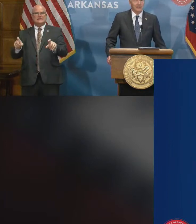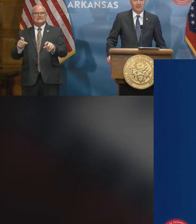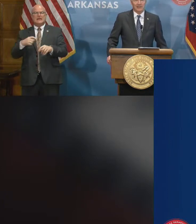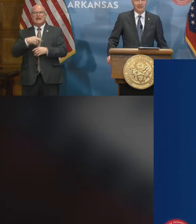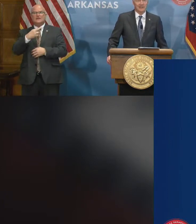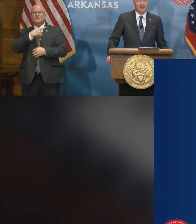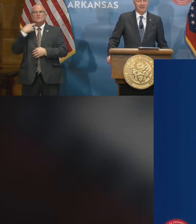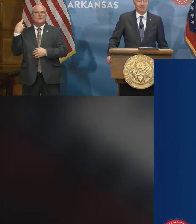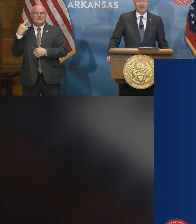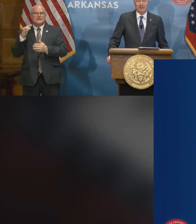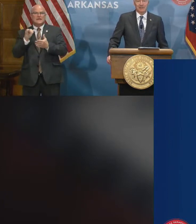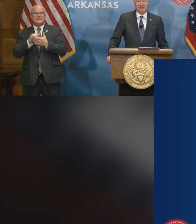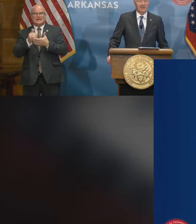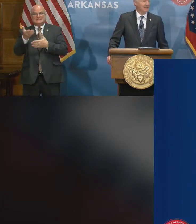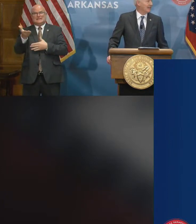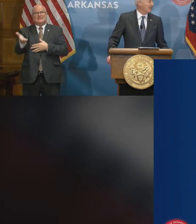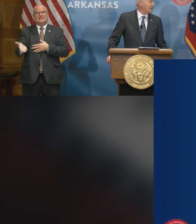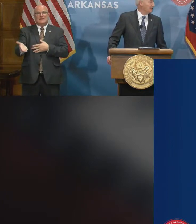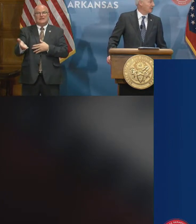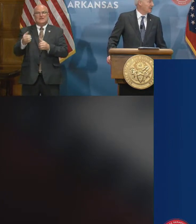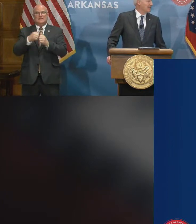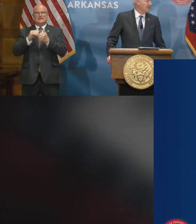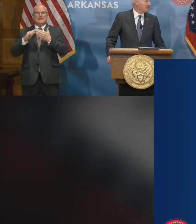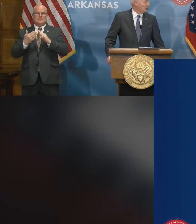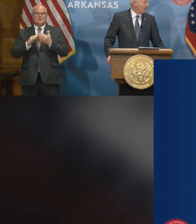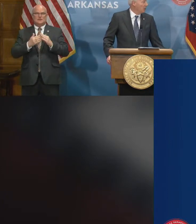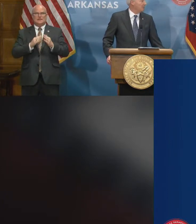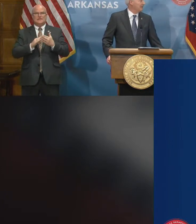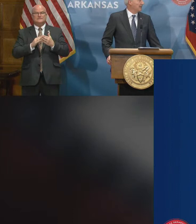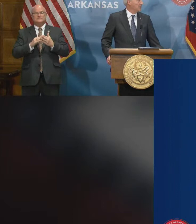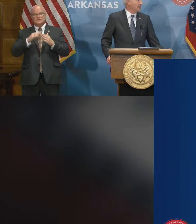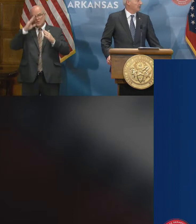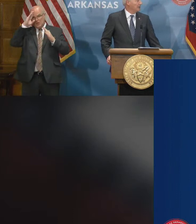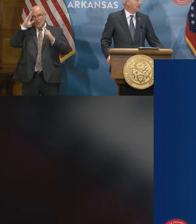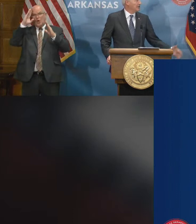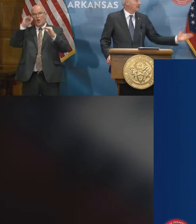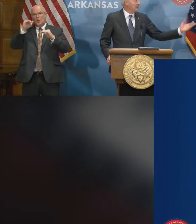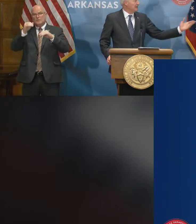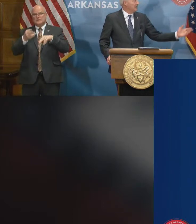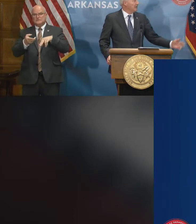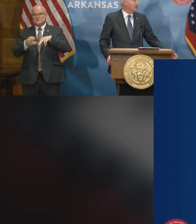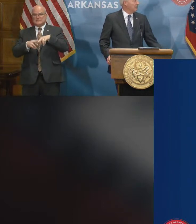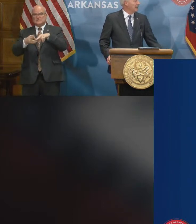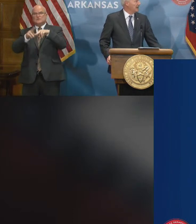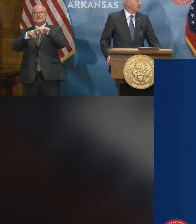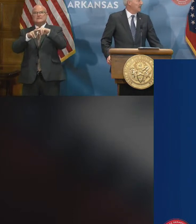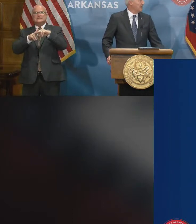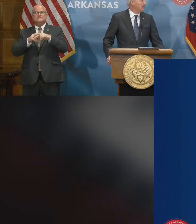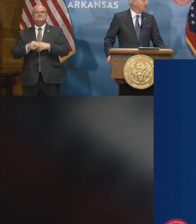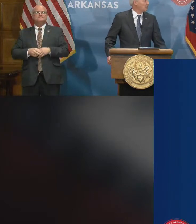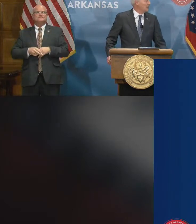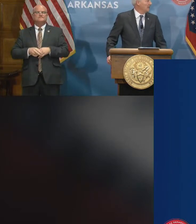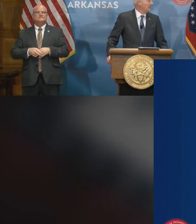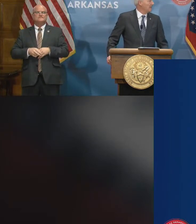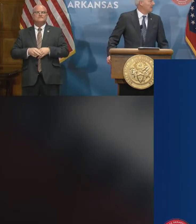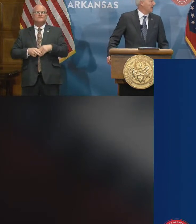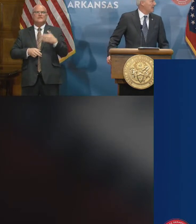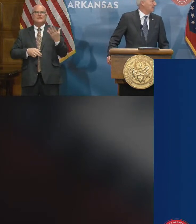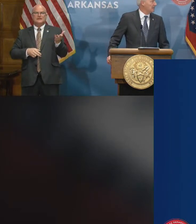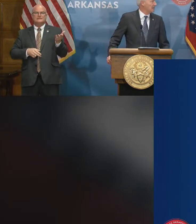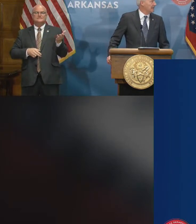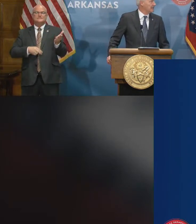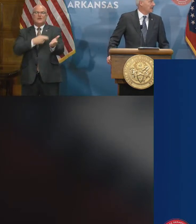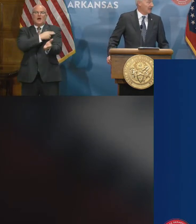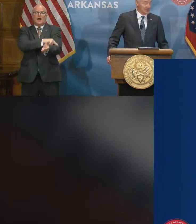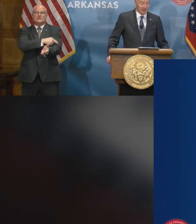the risk that is present in our community. So we hope that that will increase. You go to the next slide, you'll see the